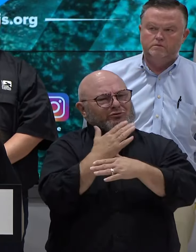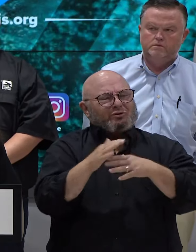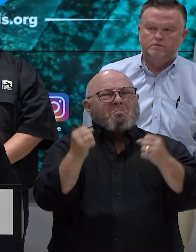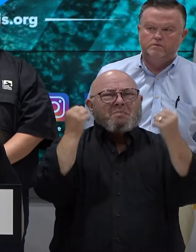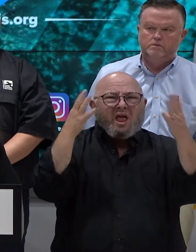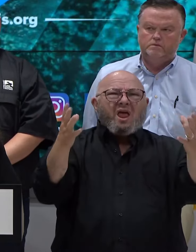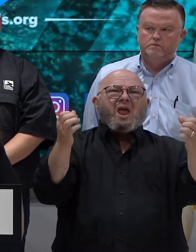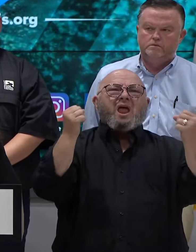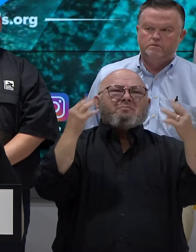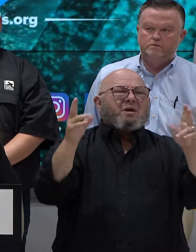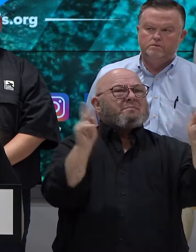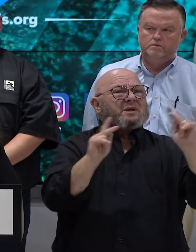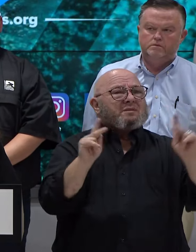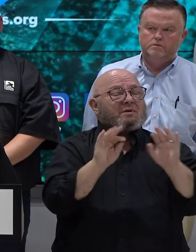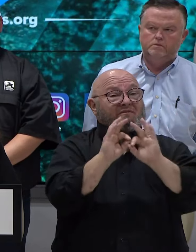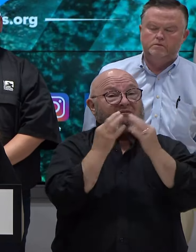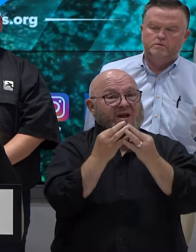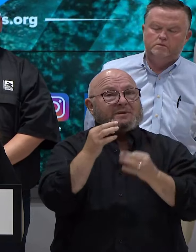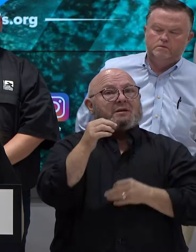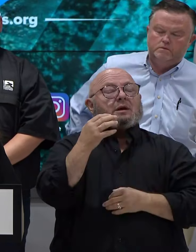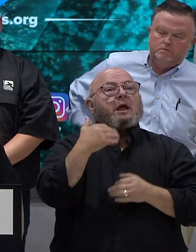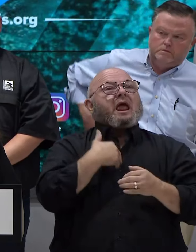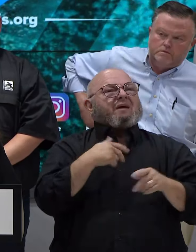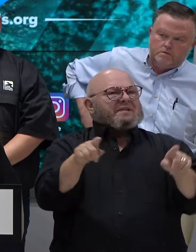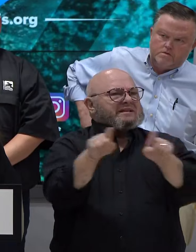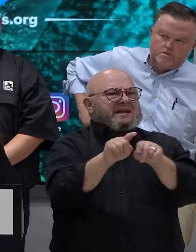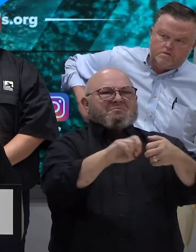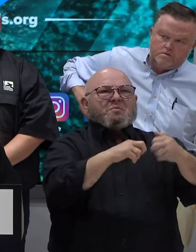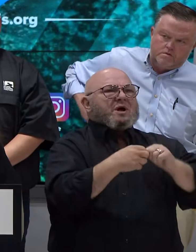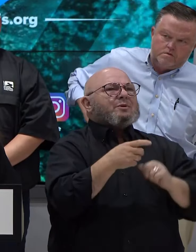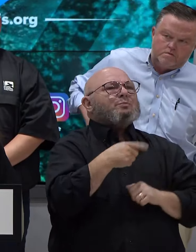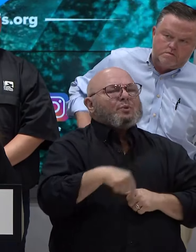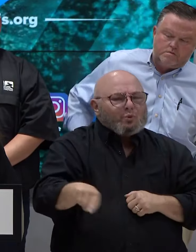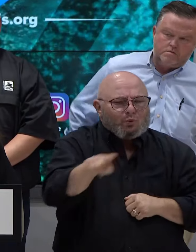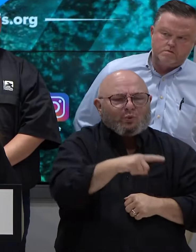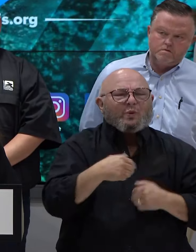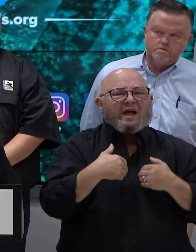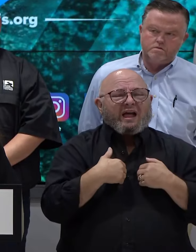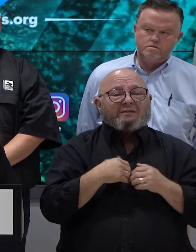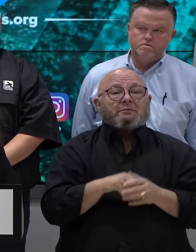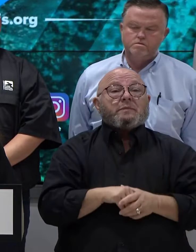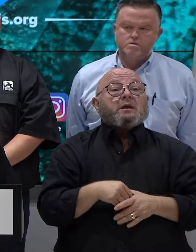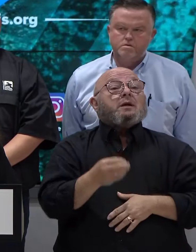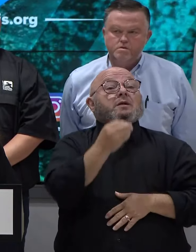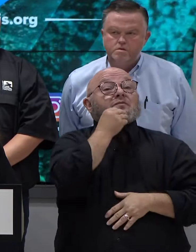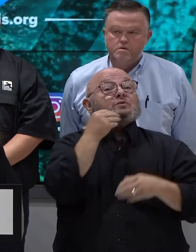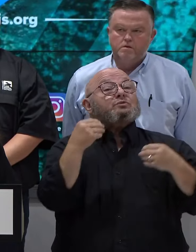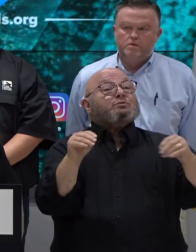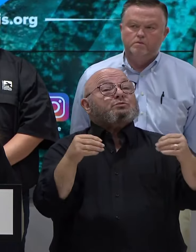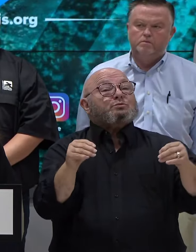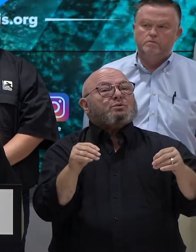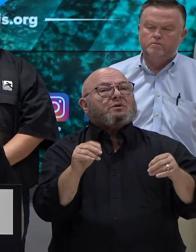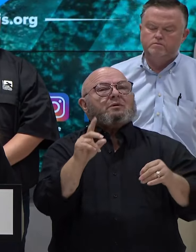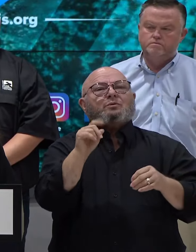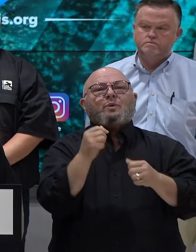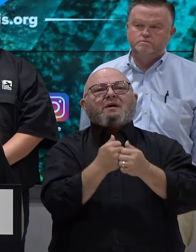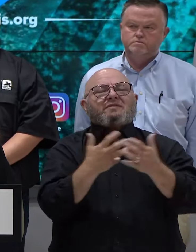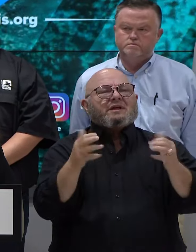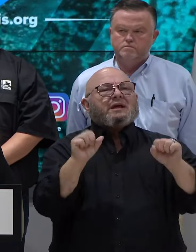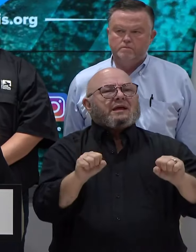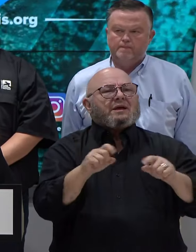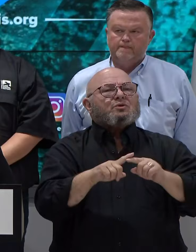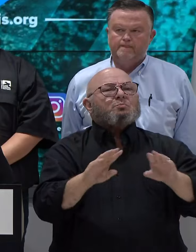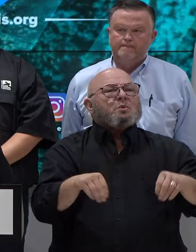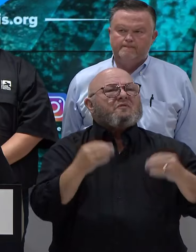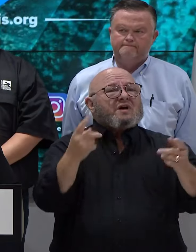of thousands of families that are facing the same issue. With grocery stores, they're doing everything they can to provide for the